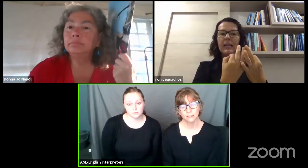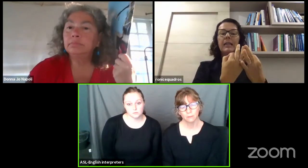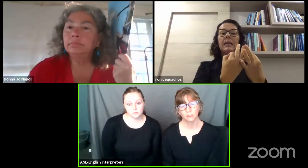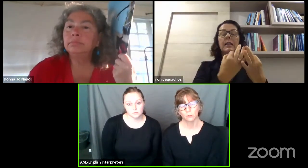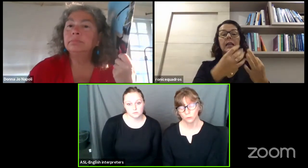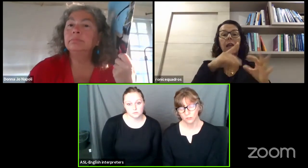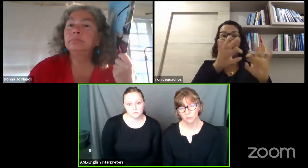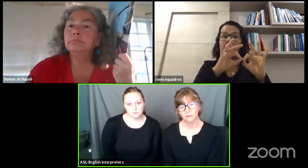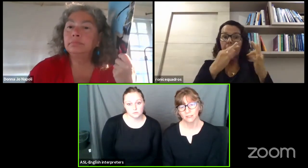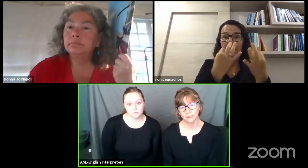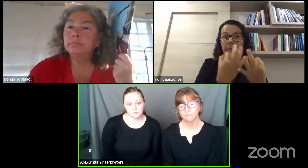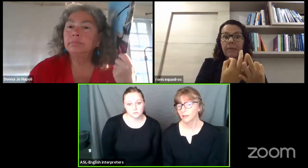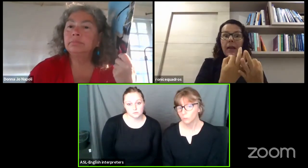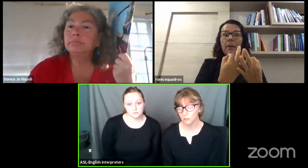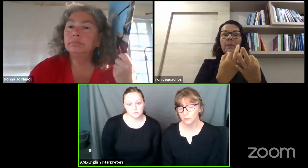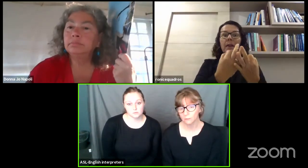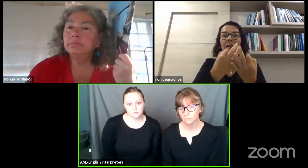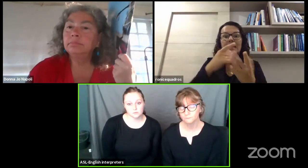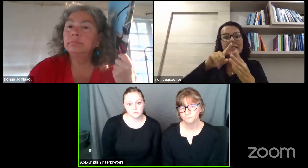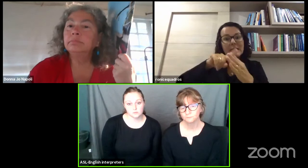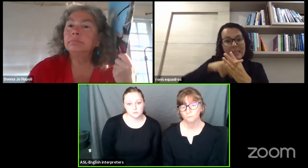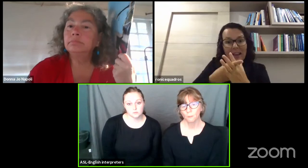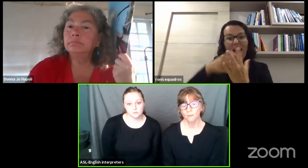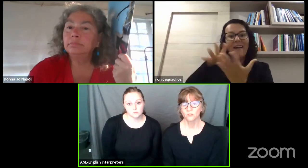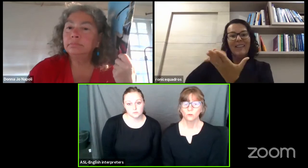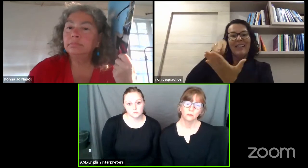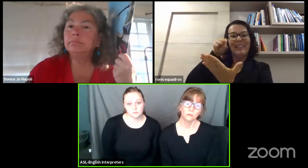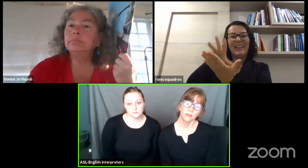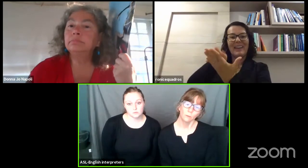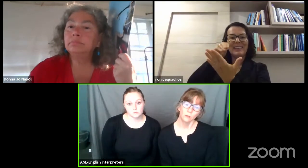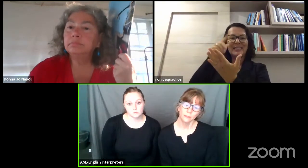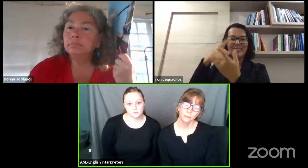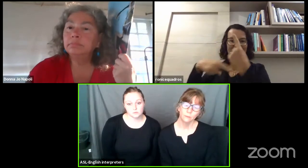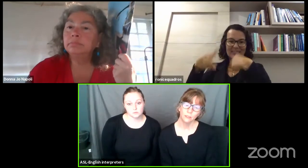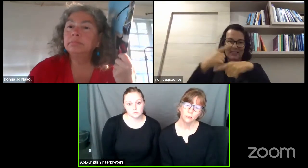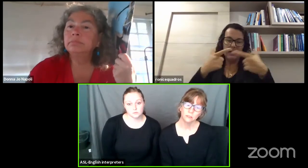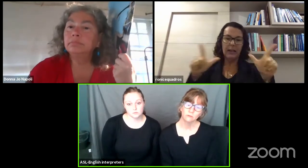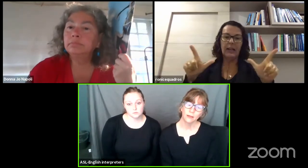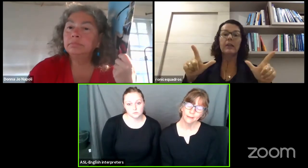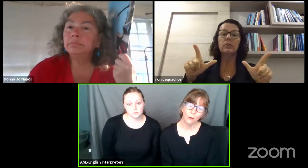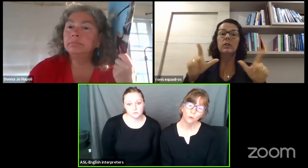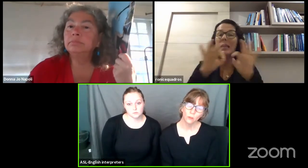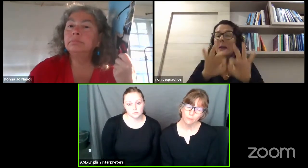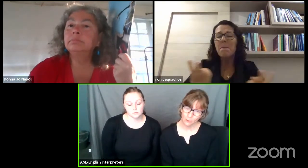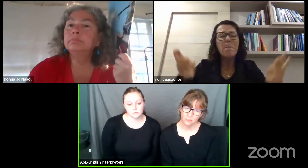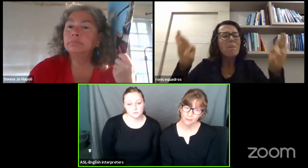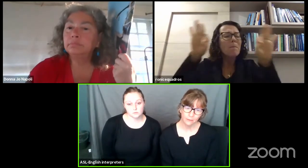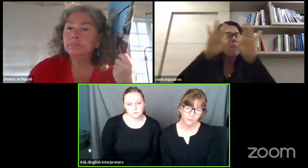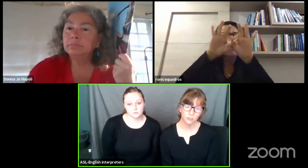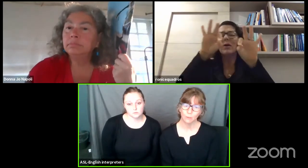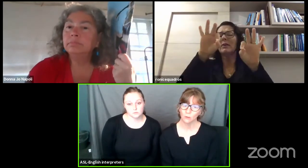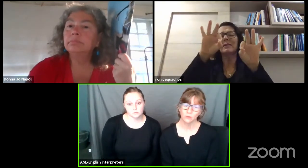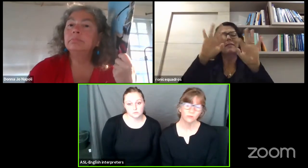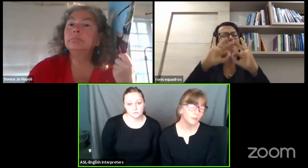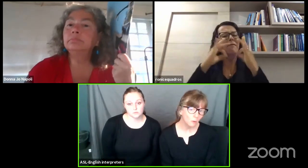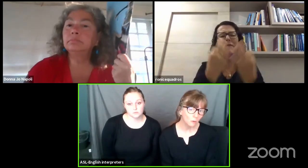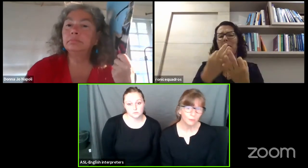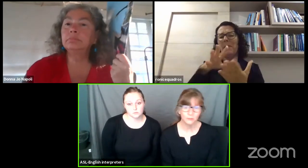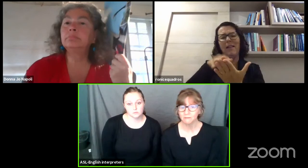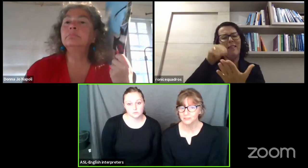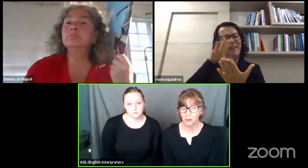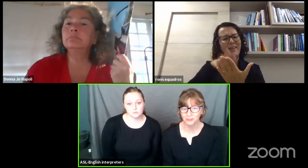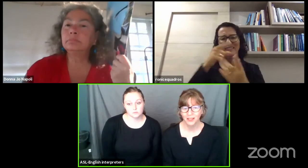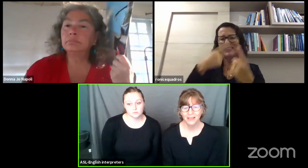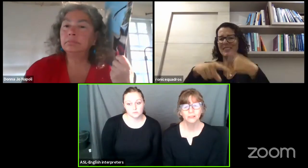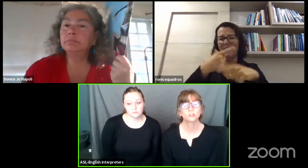that team, including advising the family, so that the family can begin to find out about sign language, about deaf people,